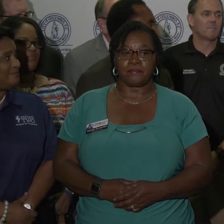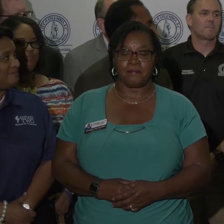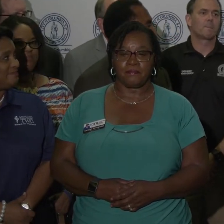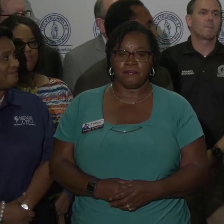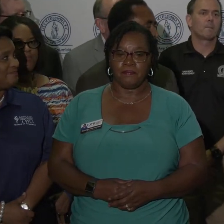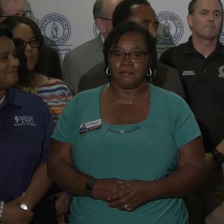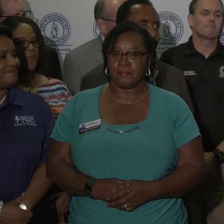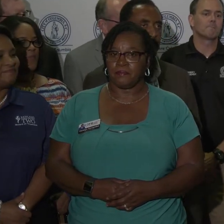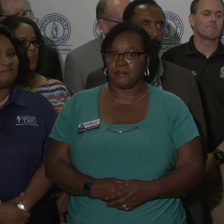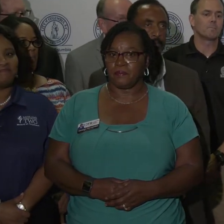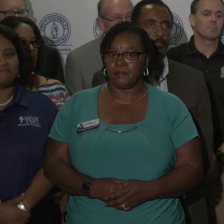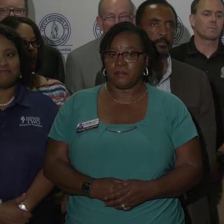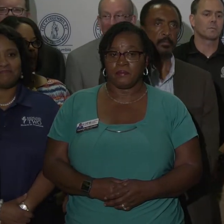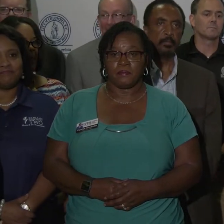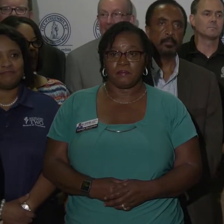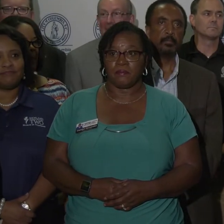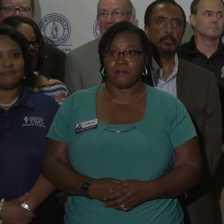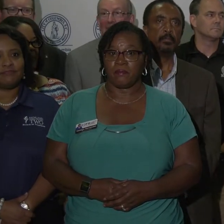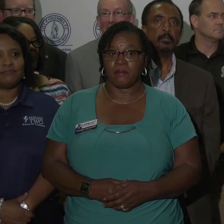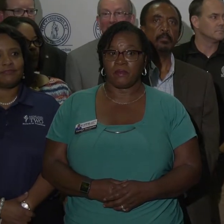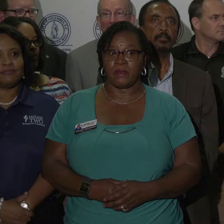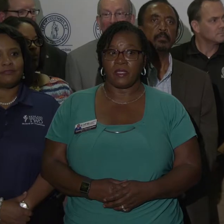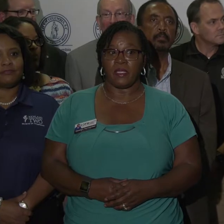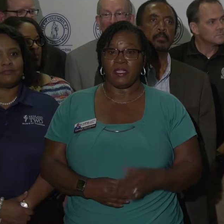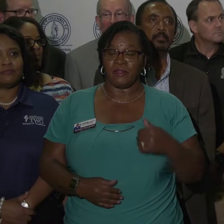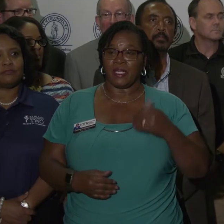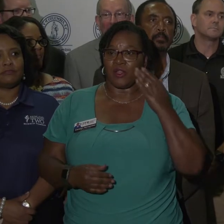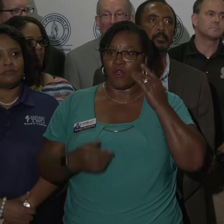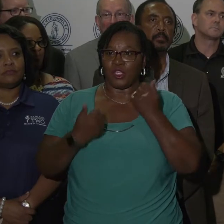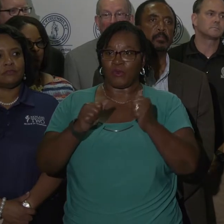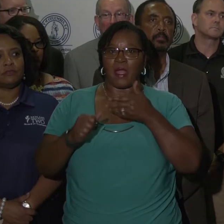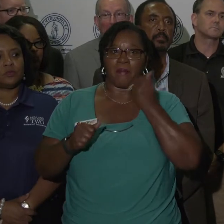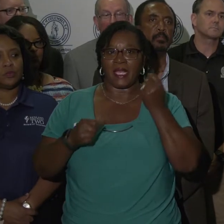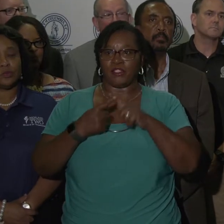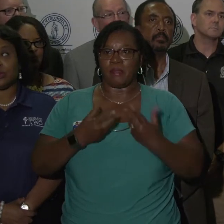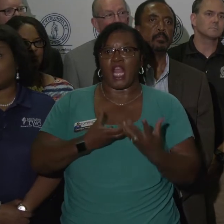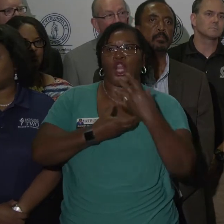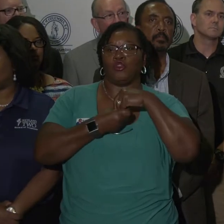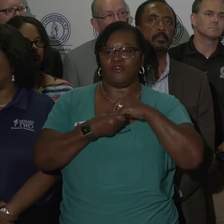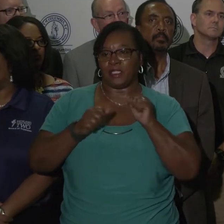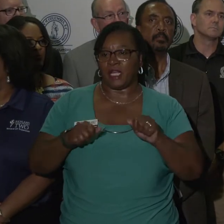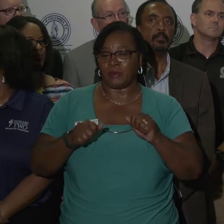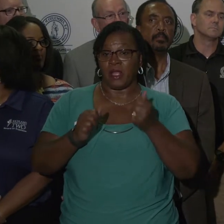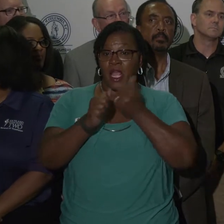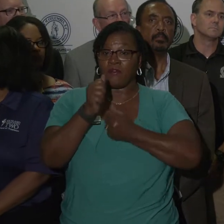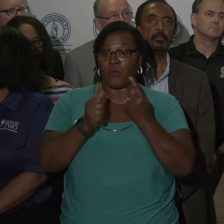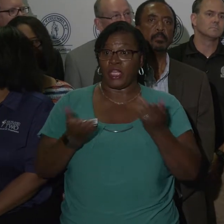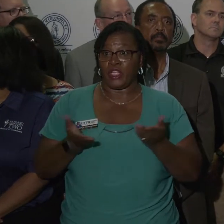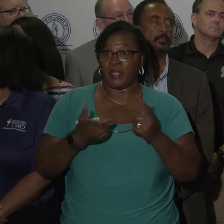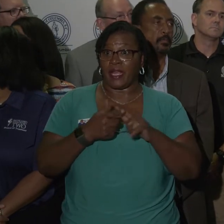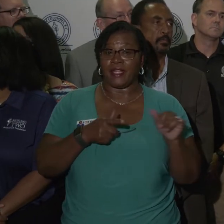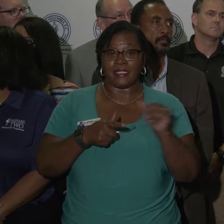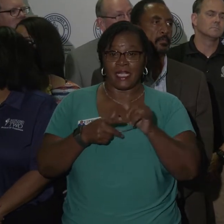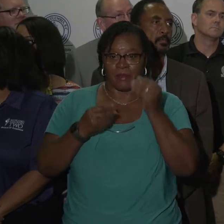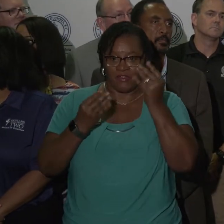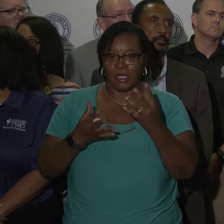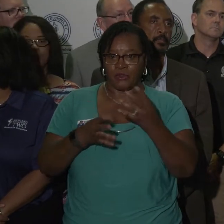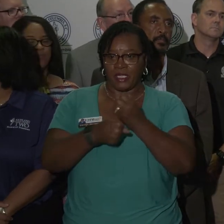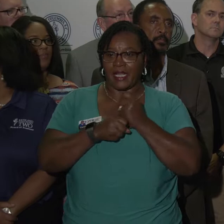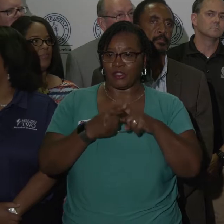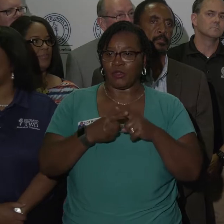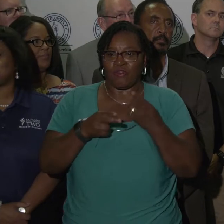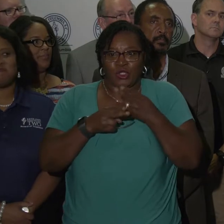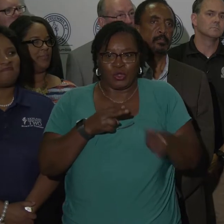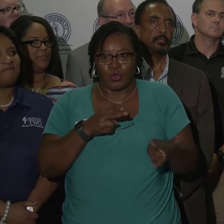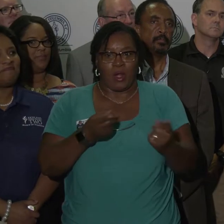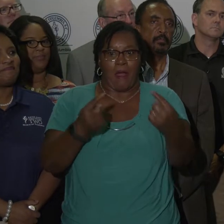Okay. All right. Well, as obviously you can tell, we try our best to be as inclusive as possible. Everyone here got the same notice that you guys got. It's a very